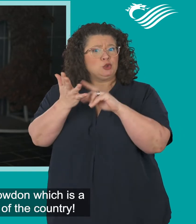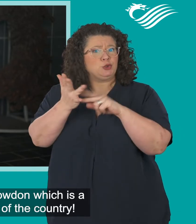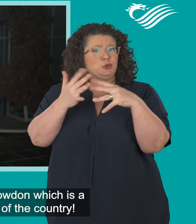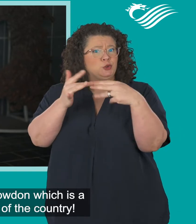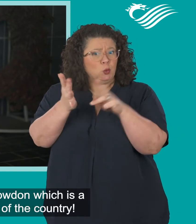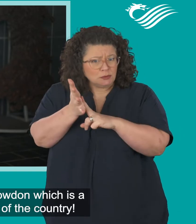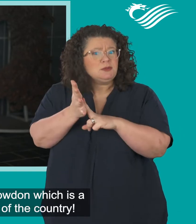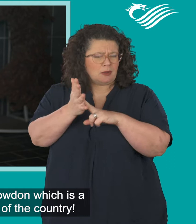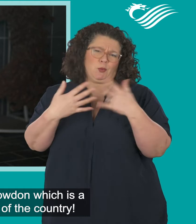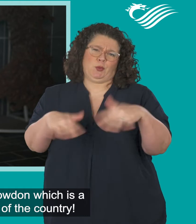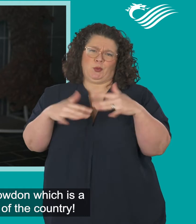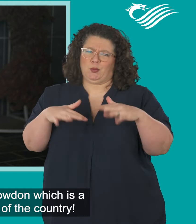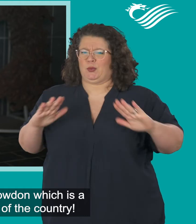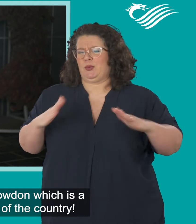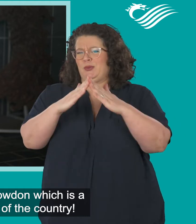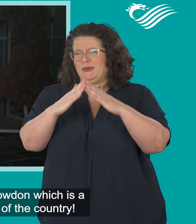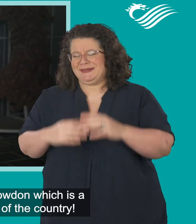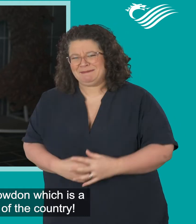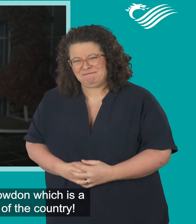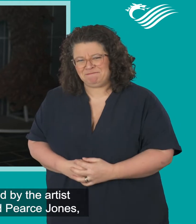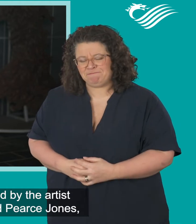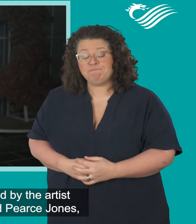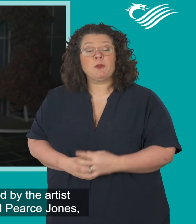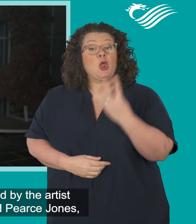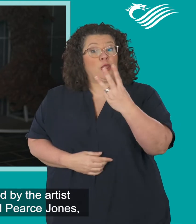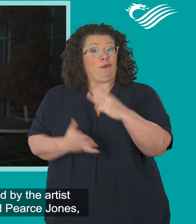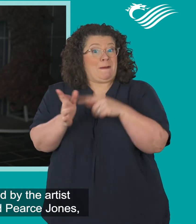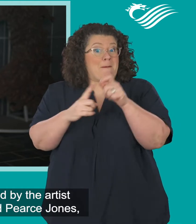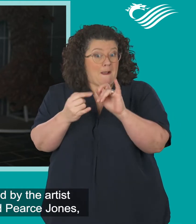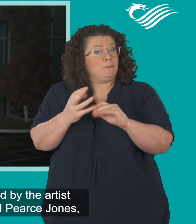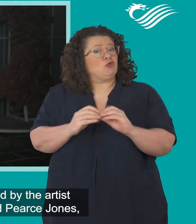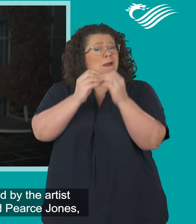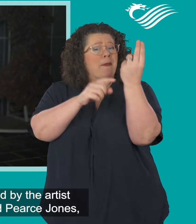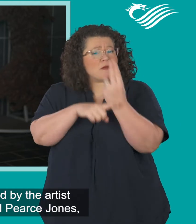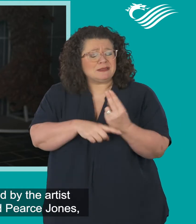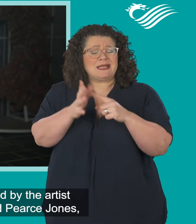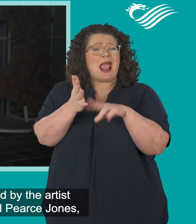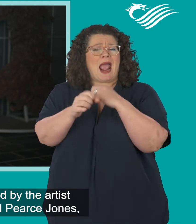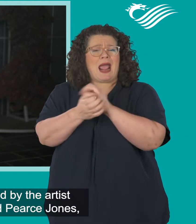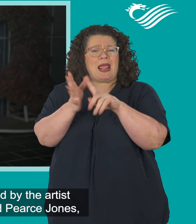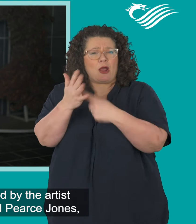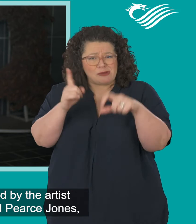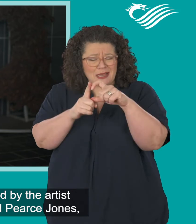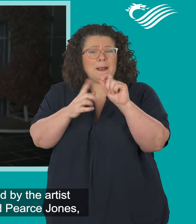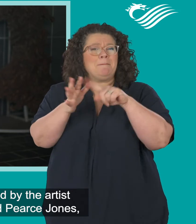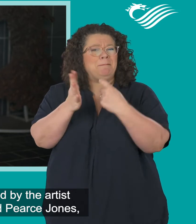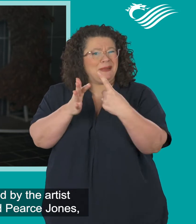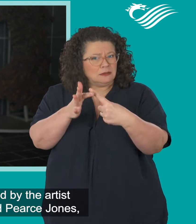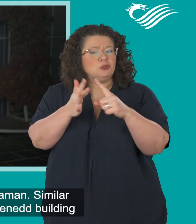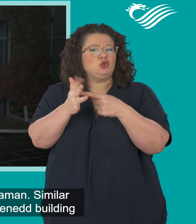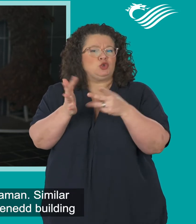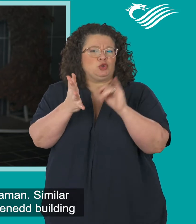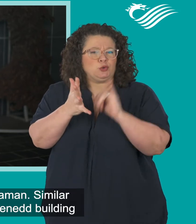layer higher than the rest of the country. The three maps were created by the artist and blacksmith Angharad Pearce